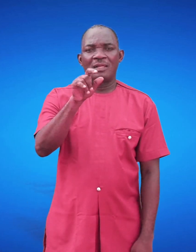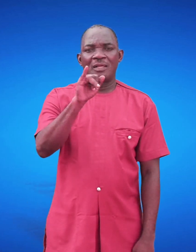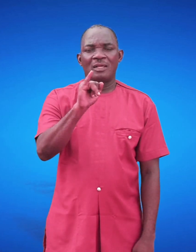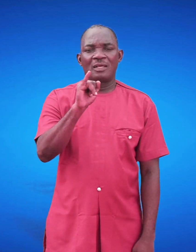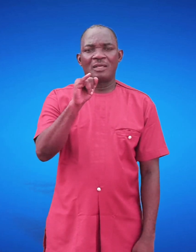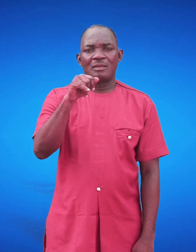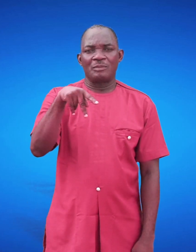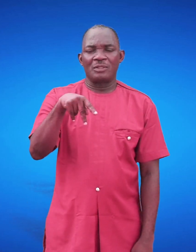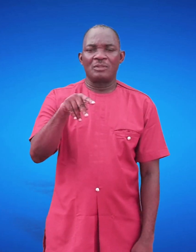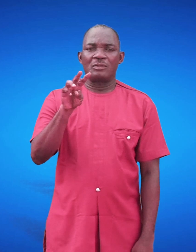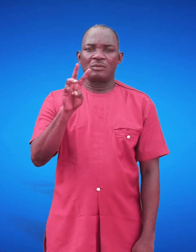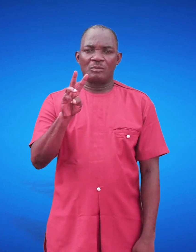LIPW,